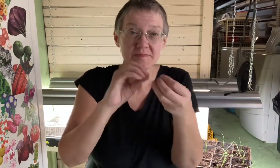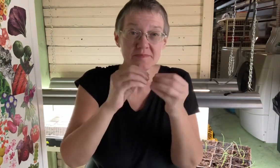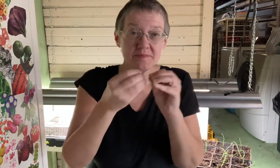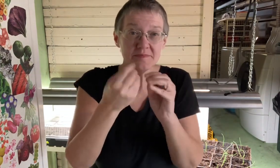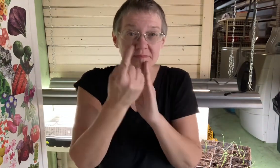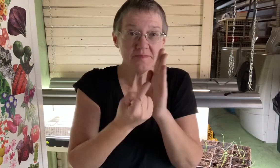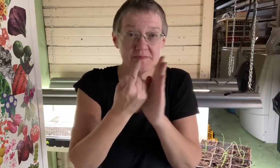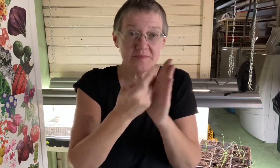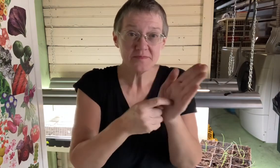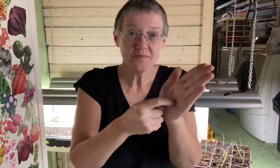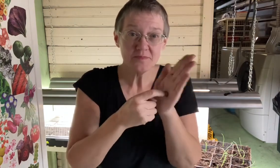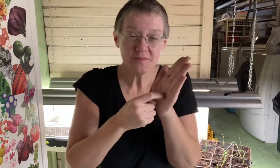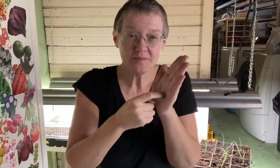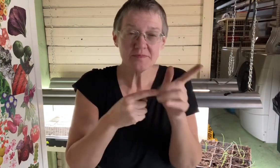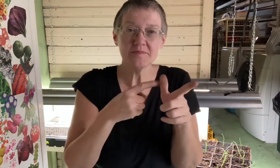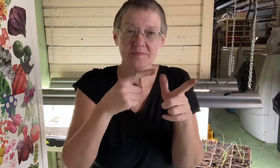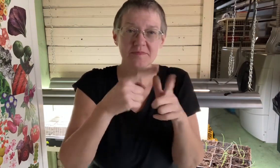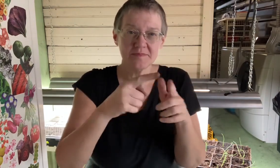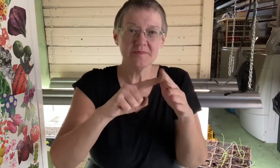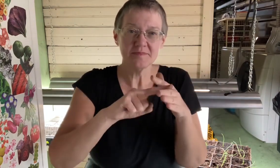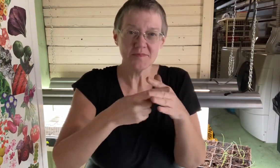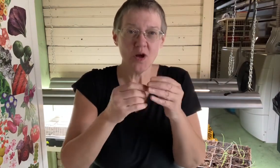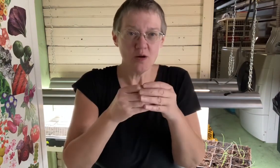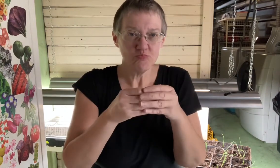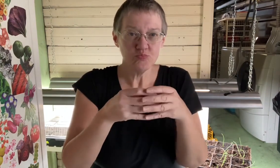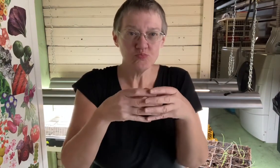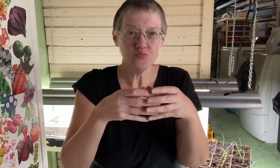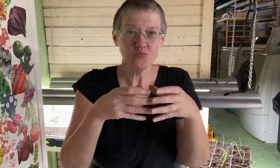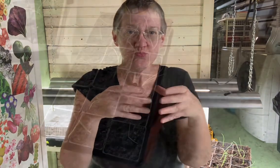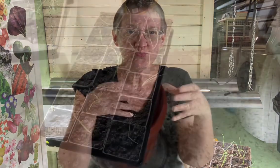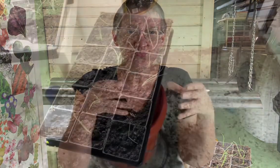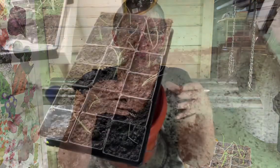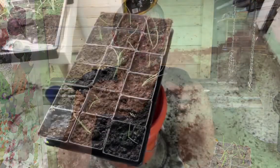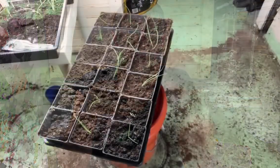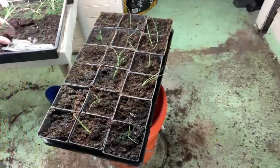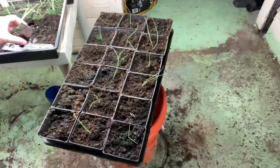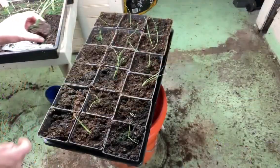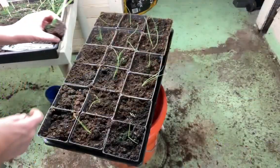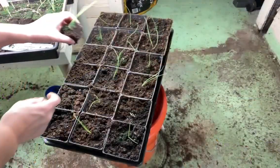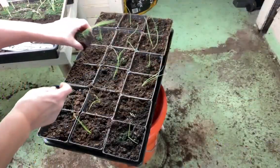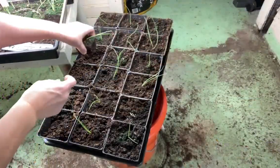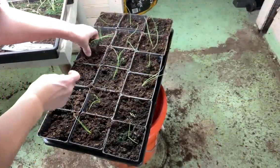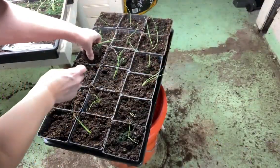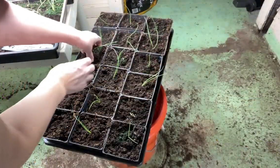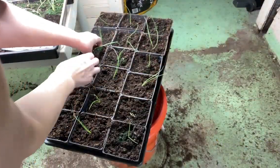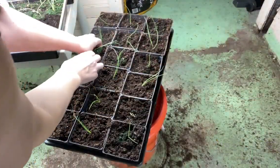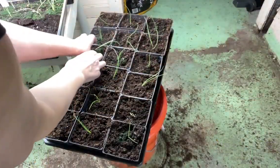When they hit the required number of hours of daylight, then they start forming those